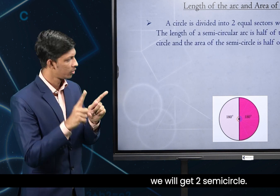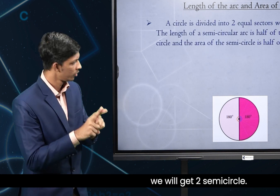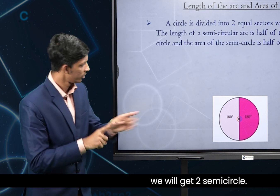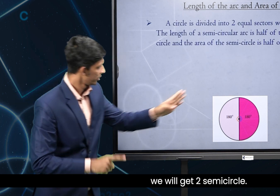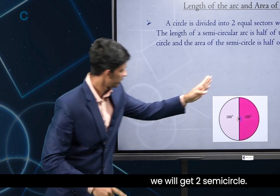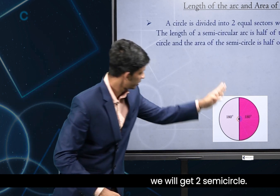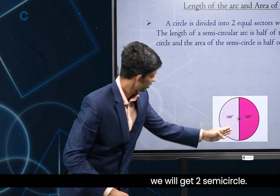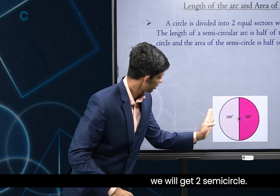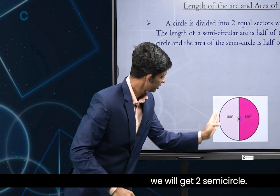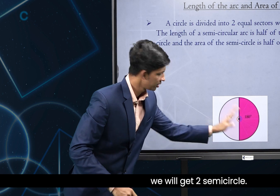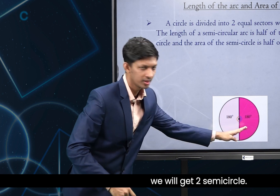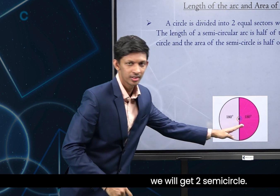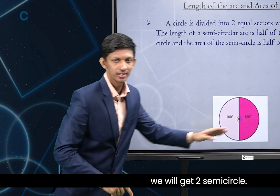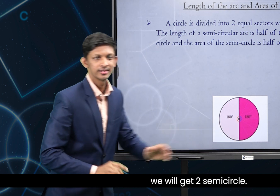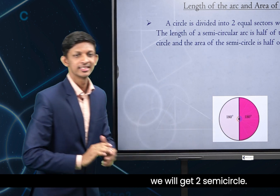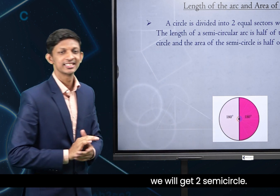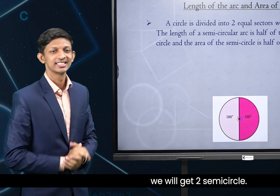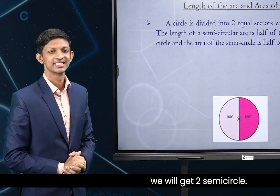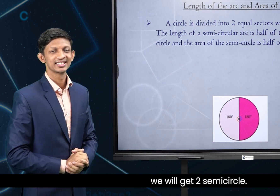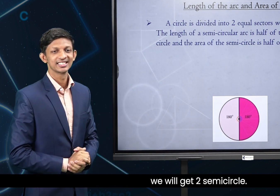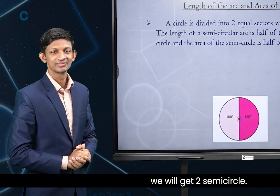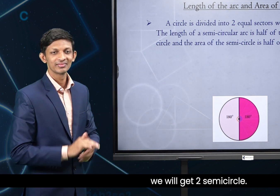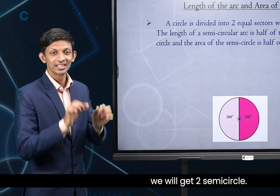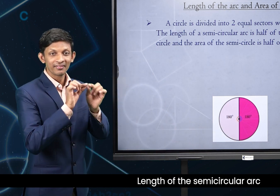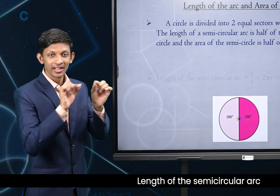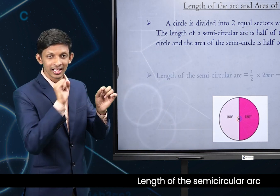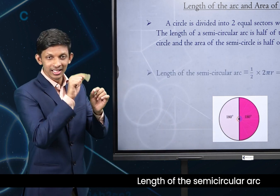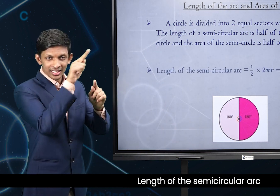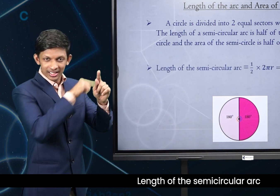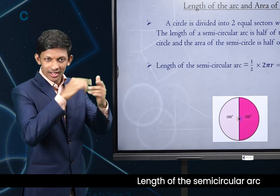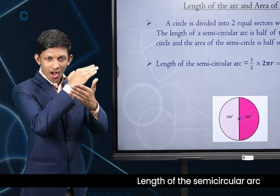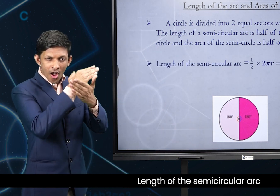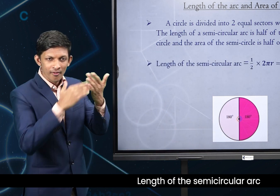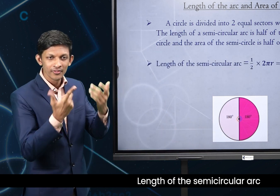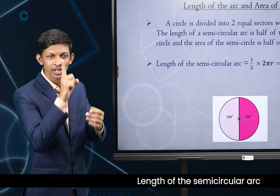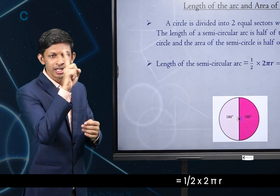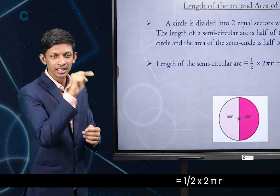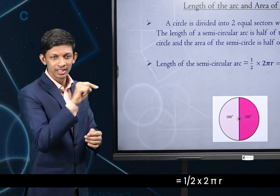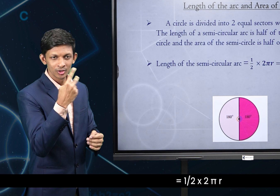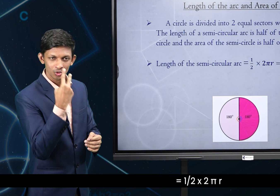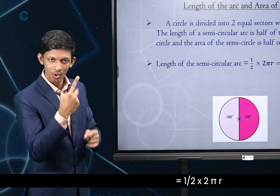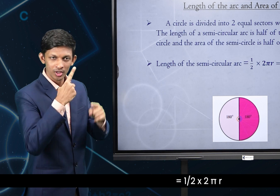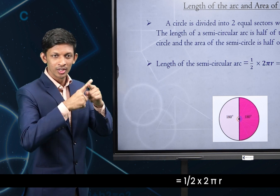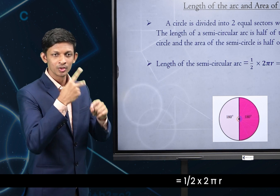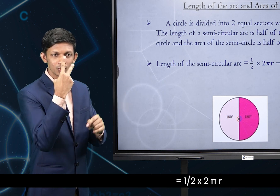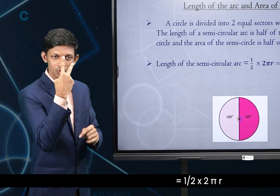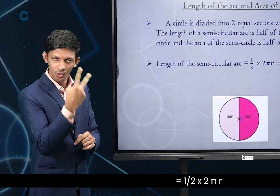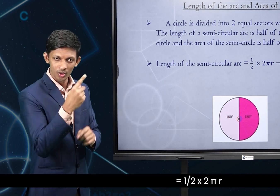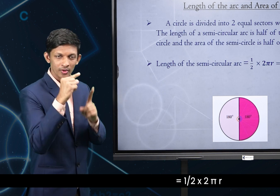semicircles. Length of the semicircular arc is equal to 1 by 2 into 2 pi